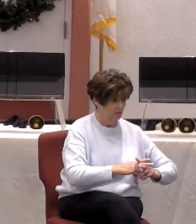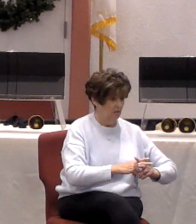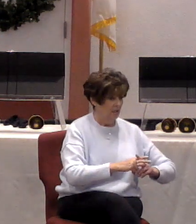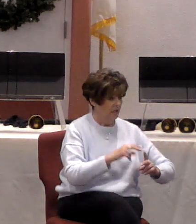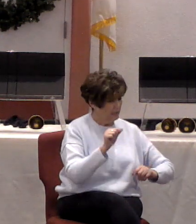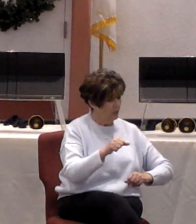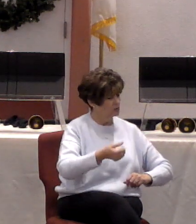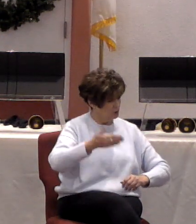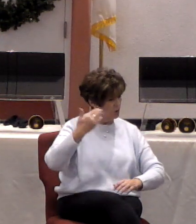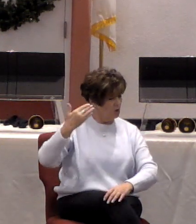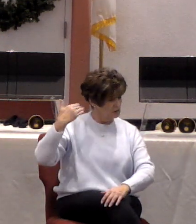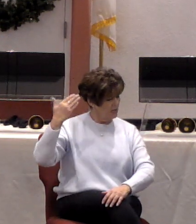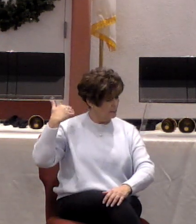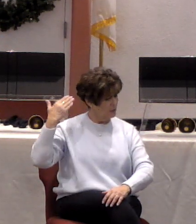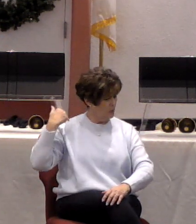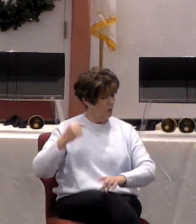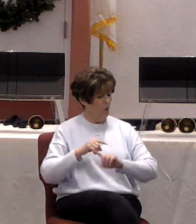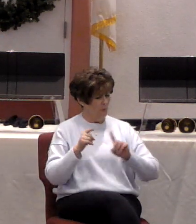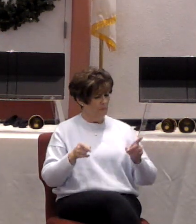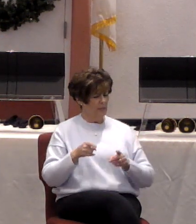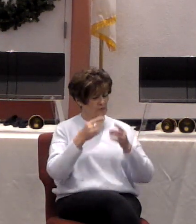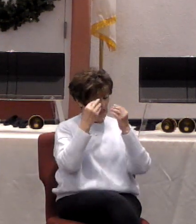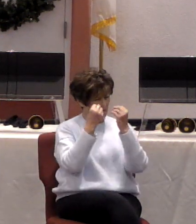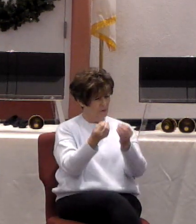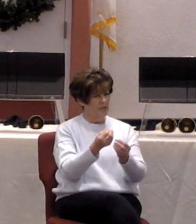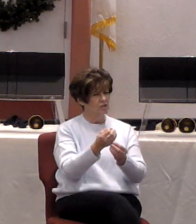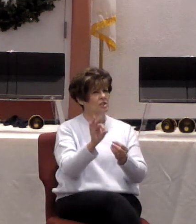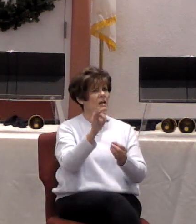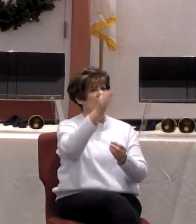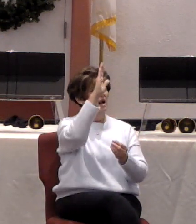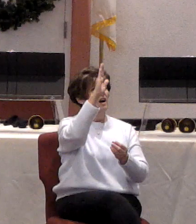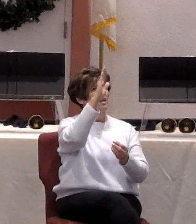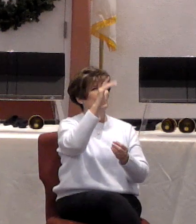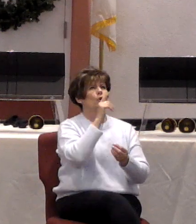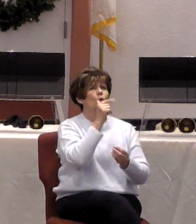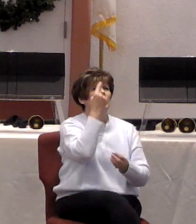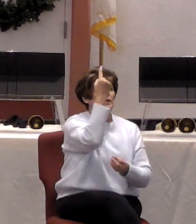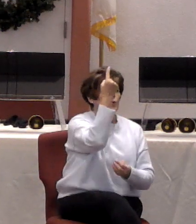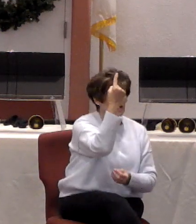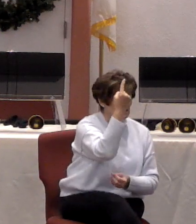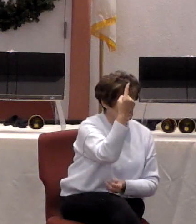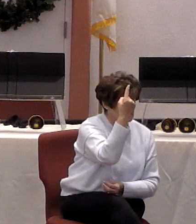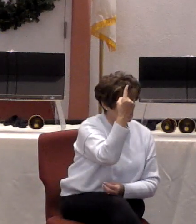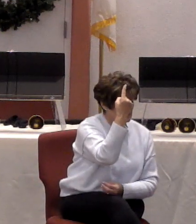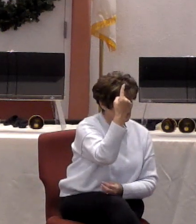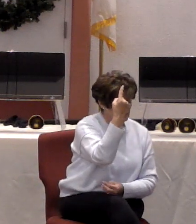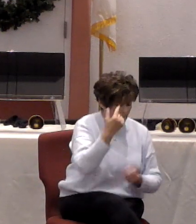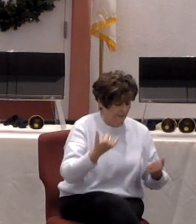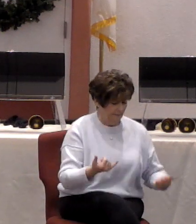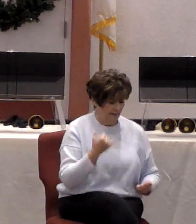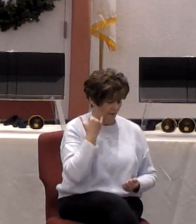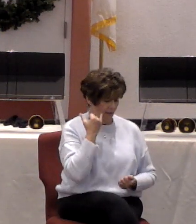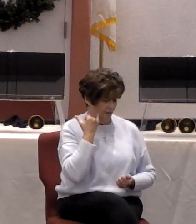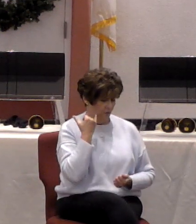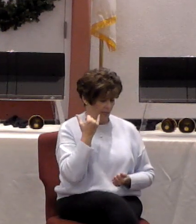But it was a knowledge, an information of God, an understanding of who He was. And now, if we really